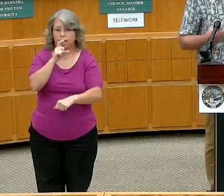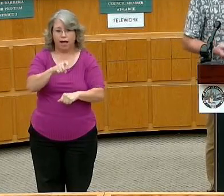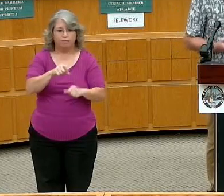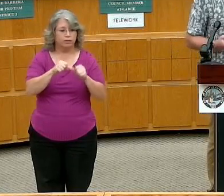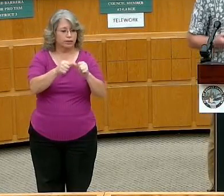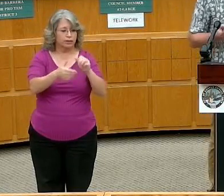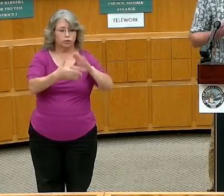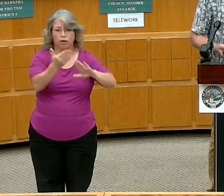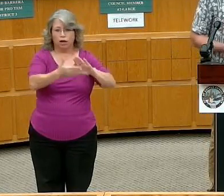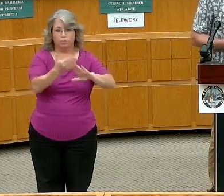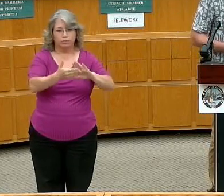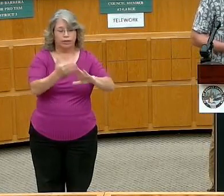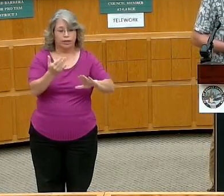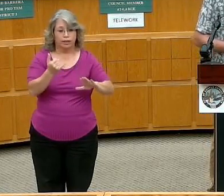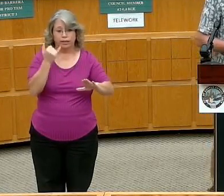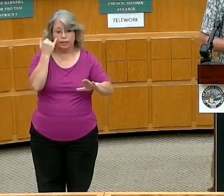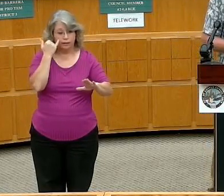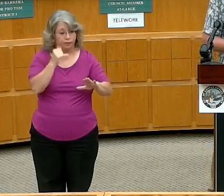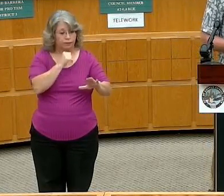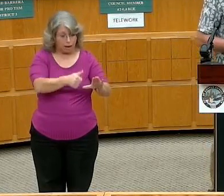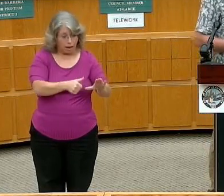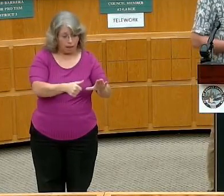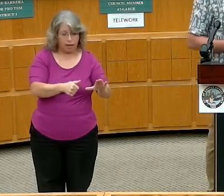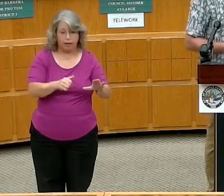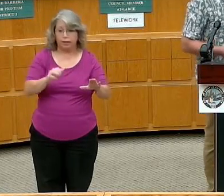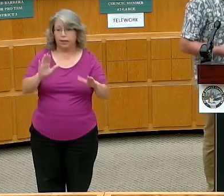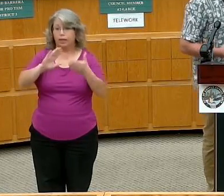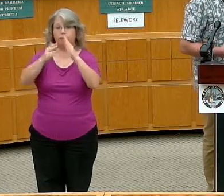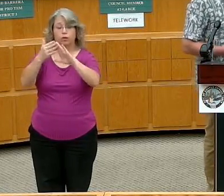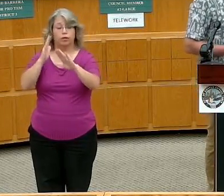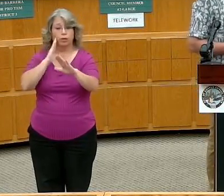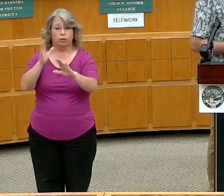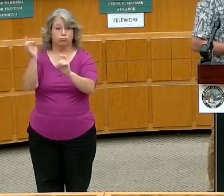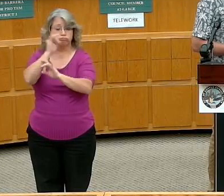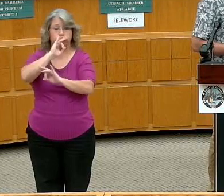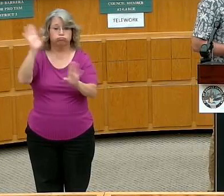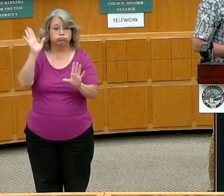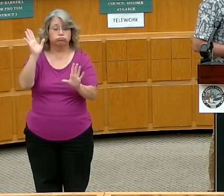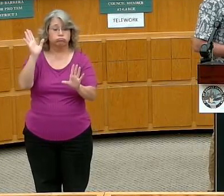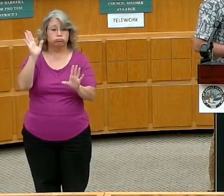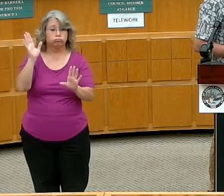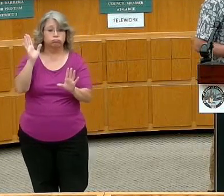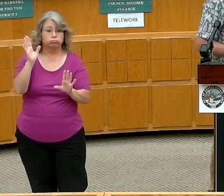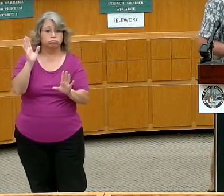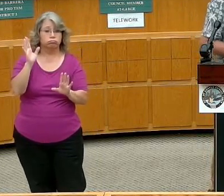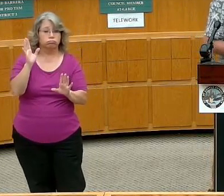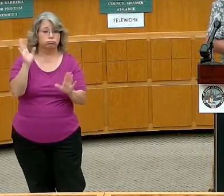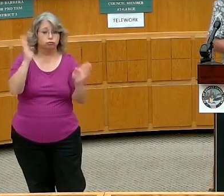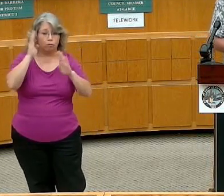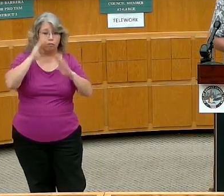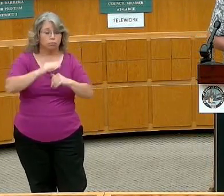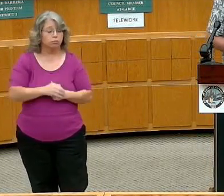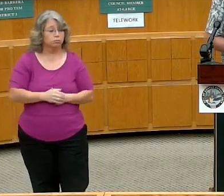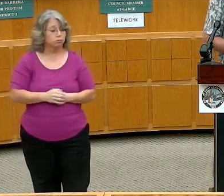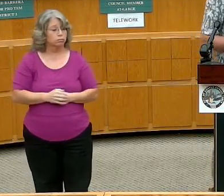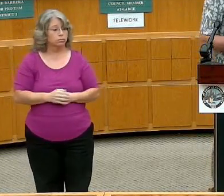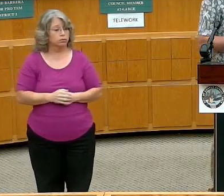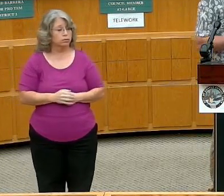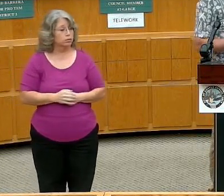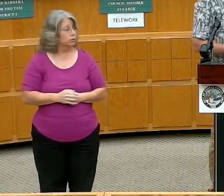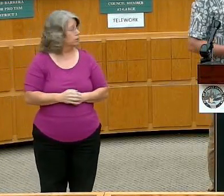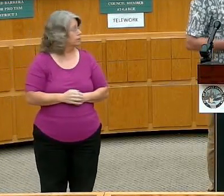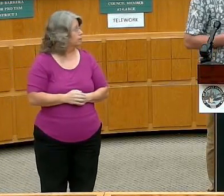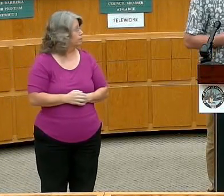if you don't, the community is going to be in big trouble. So we really want to avoid that. The models indicate that the transmission